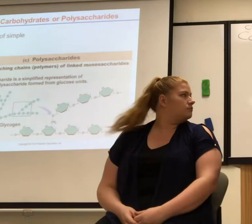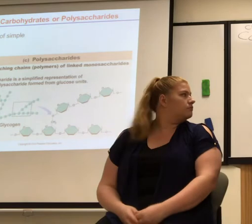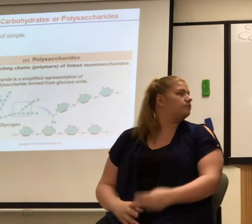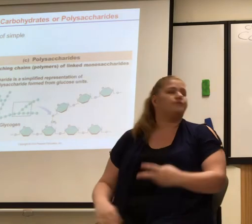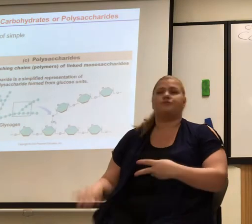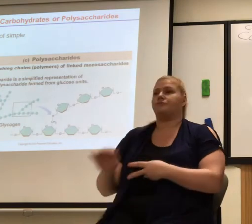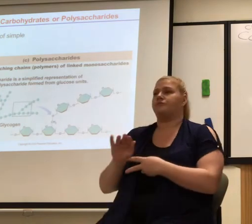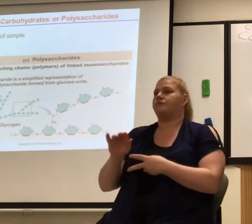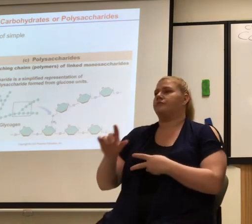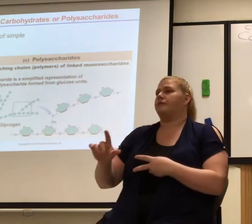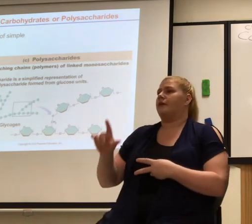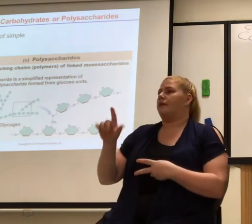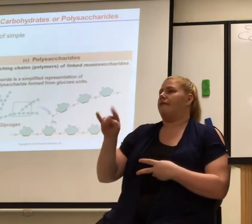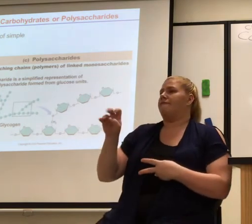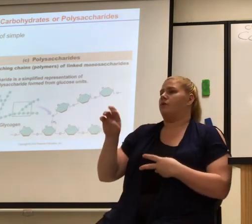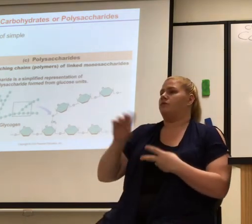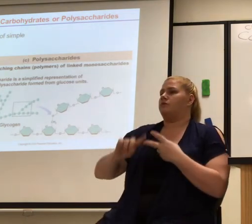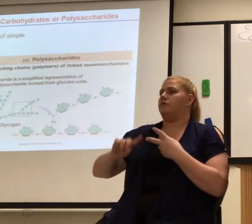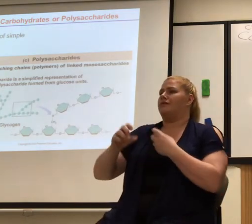skeletal muscle.